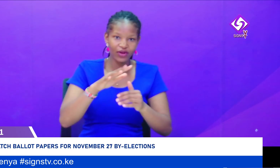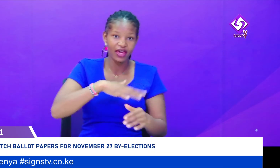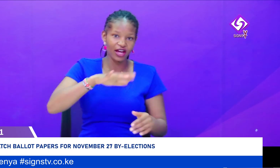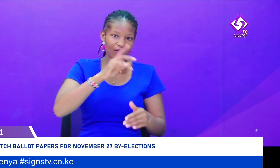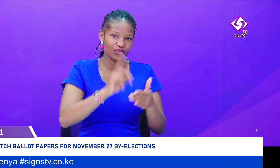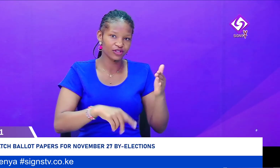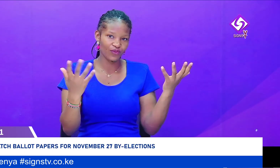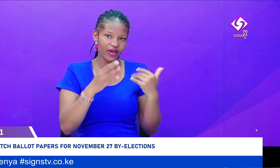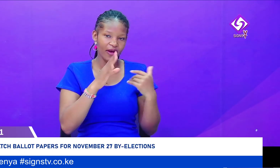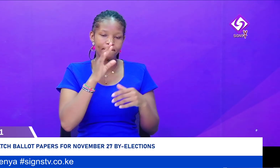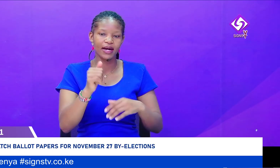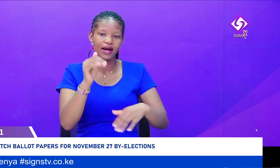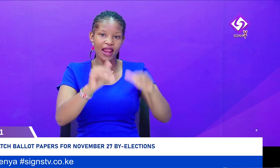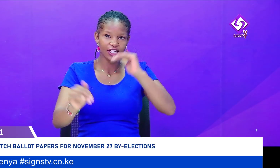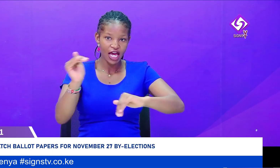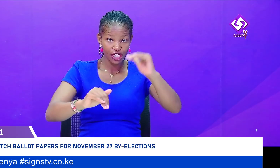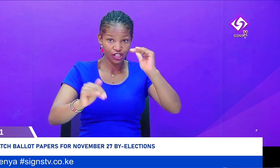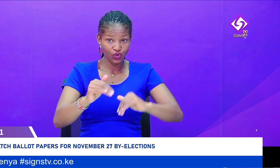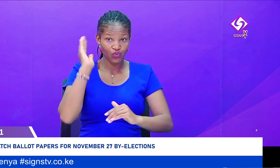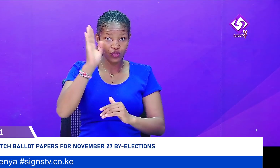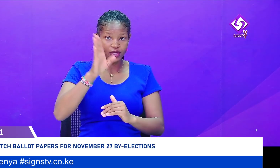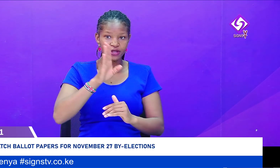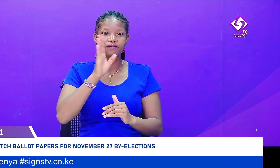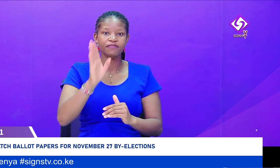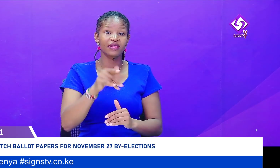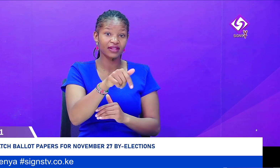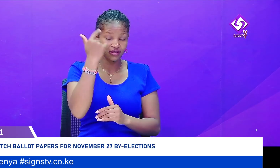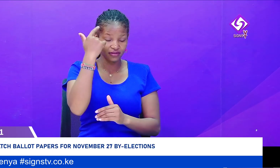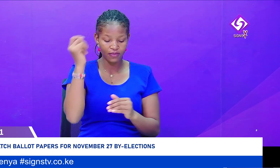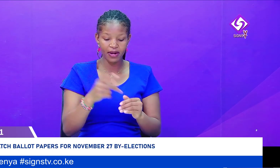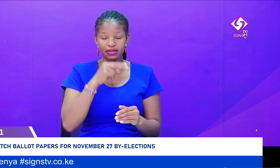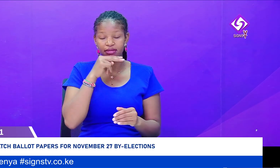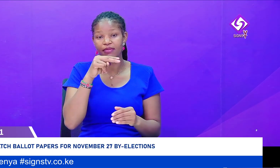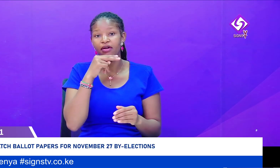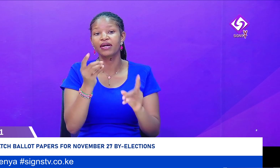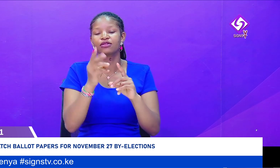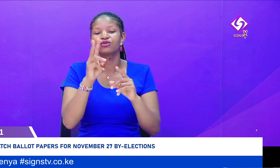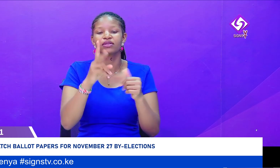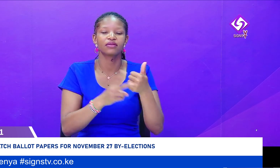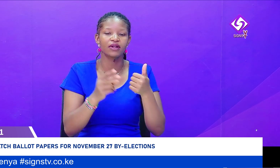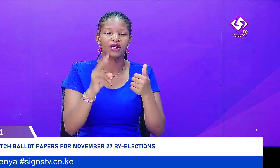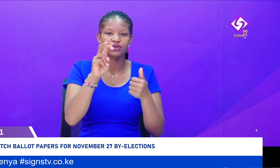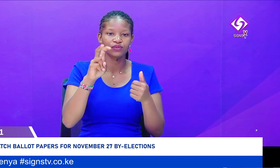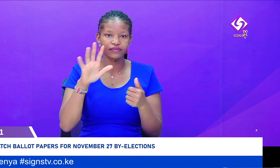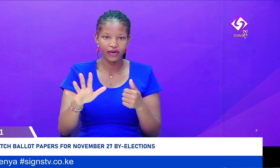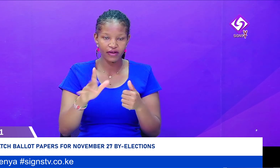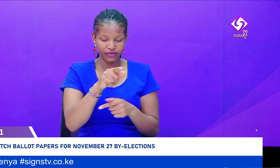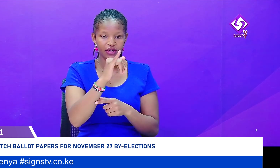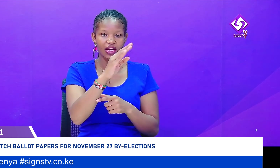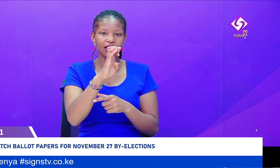election materials today to the respective electoral areas whereby elections will be conducted